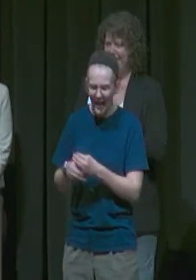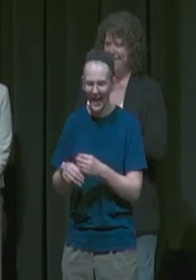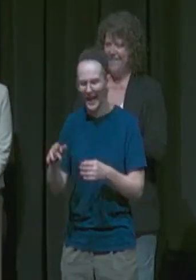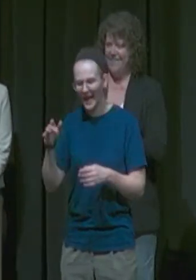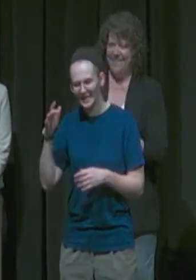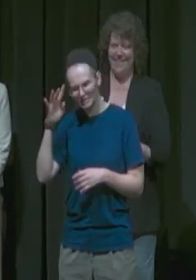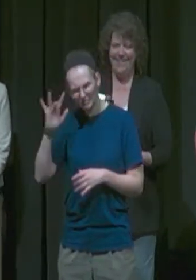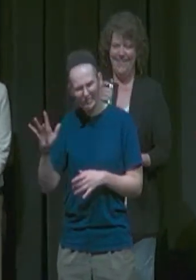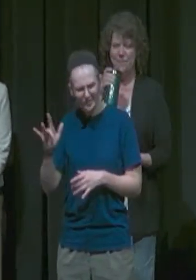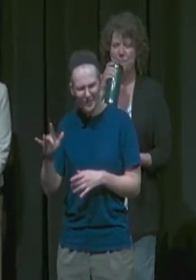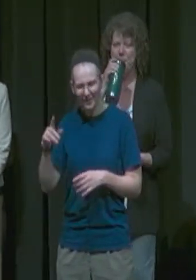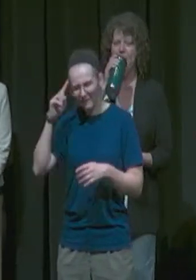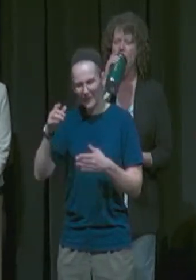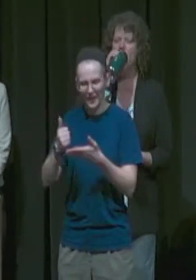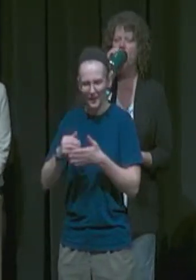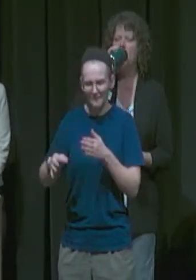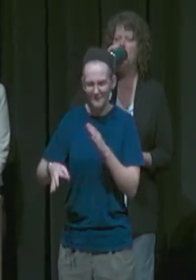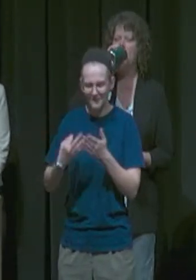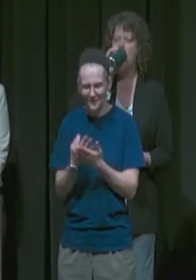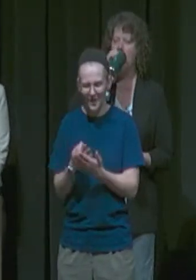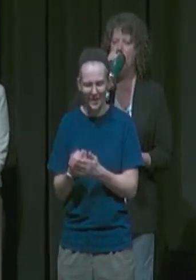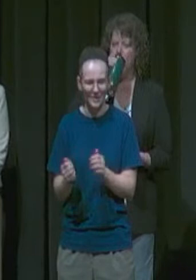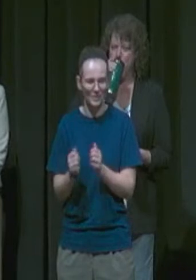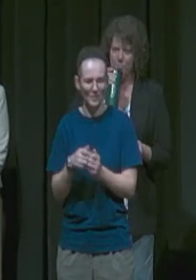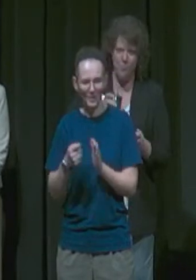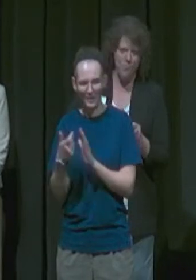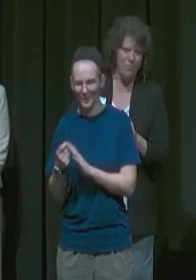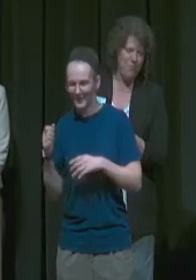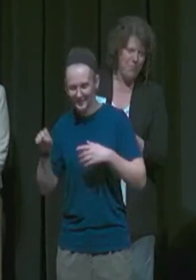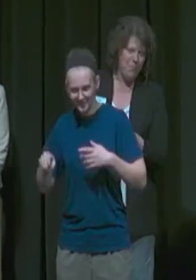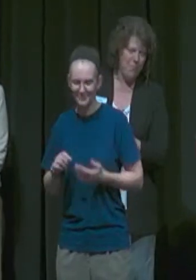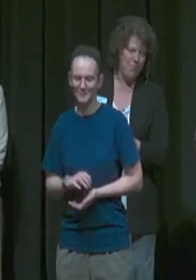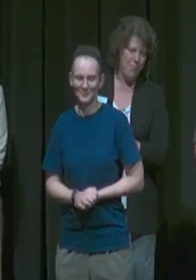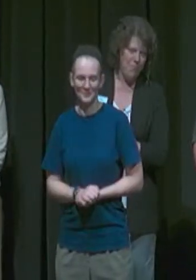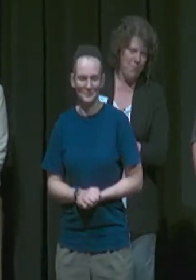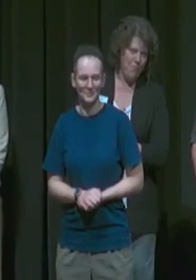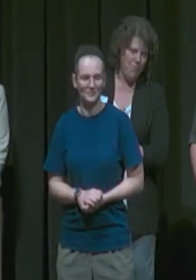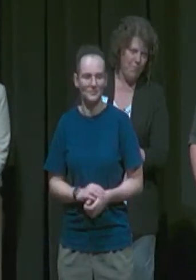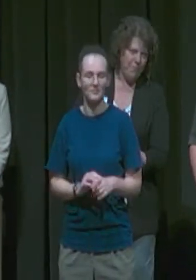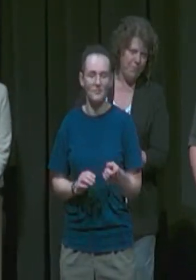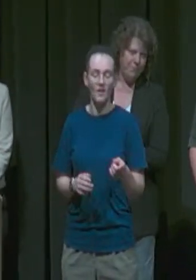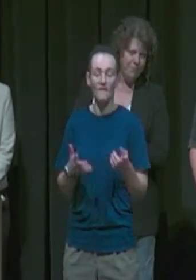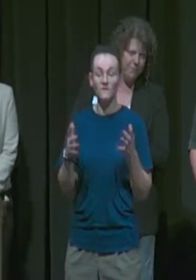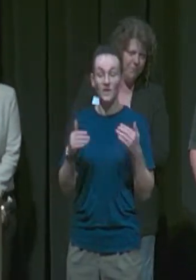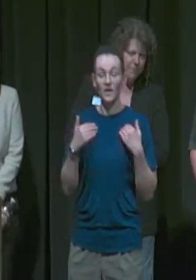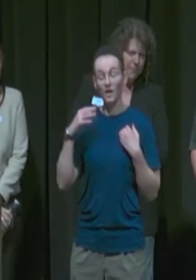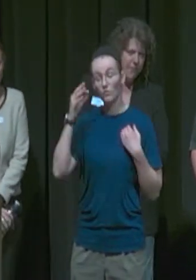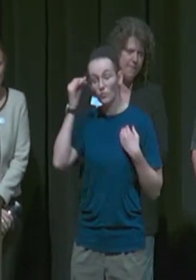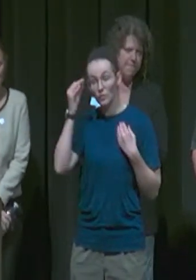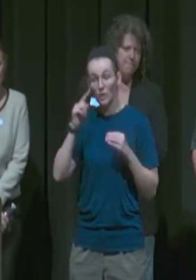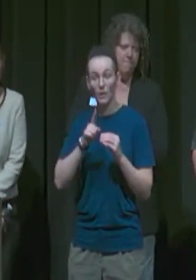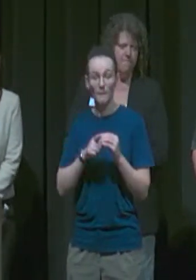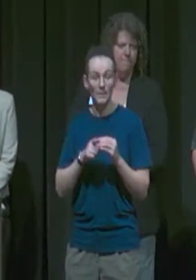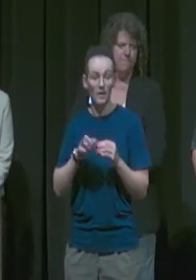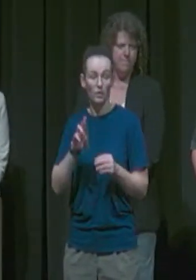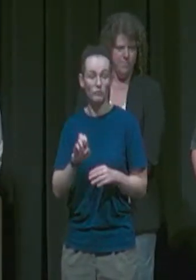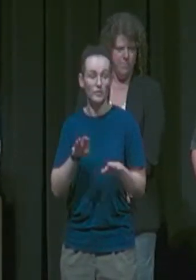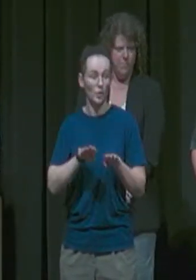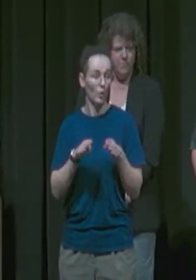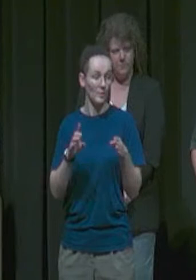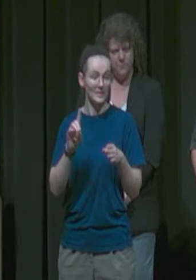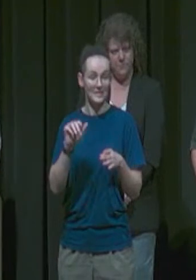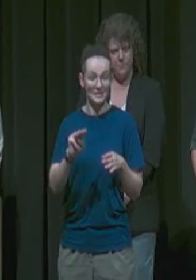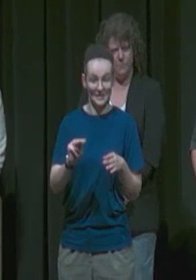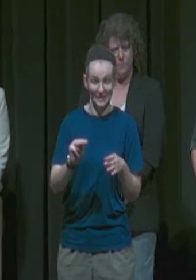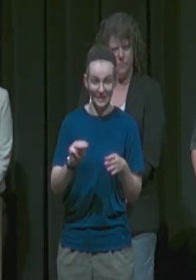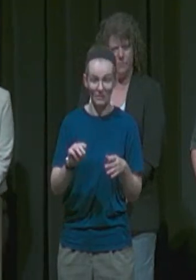extra quarter to help fund the rest of the removal. were there ever any thoughts of reopening the dam